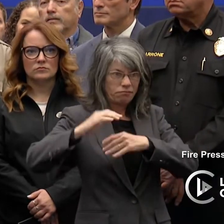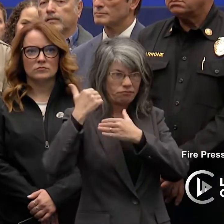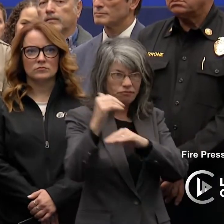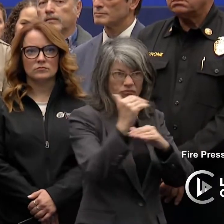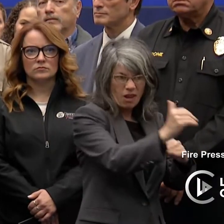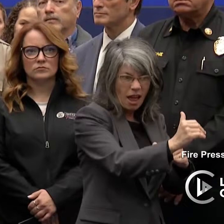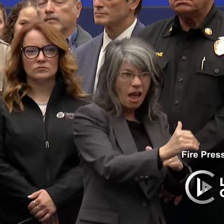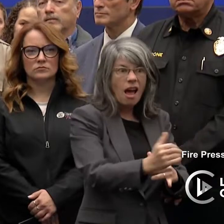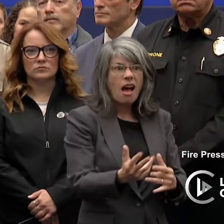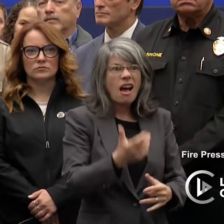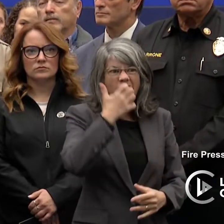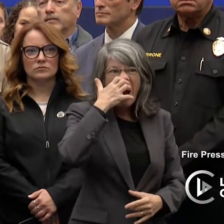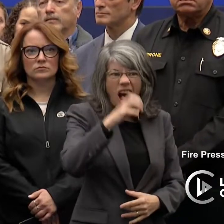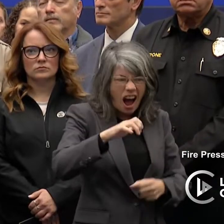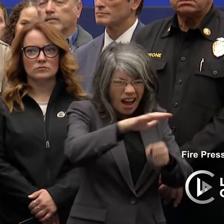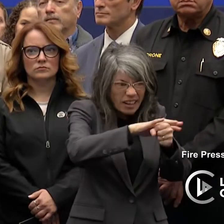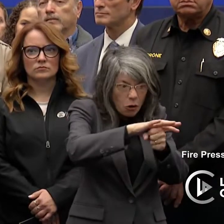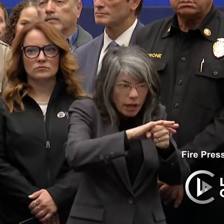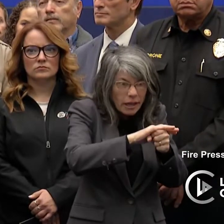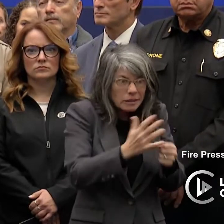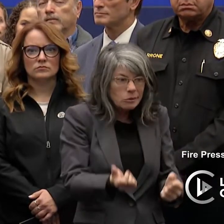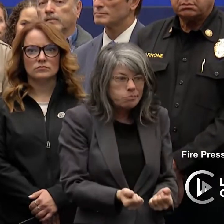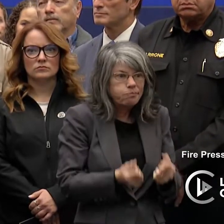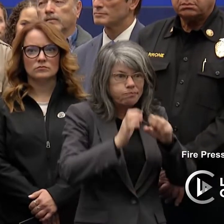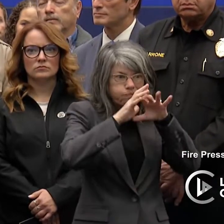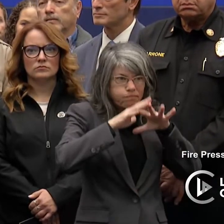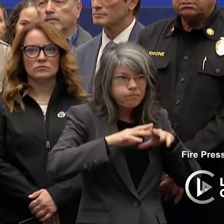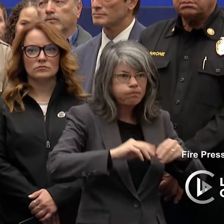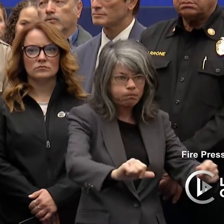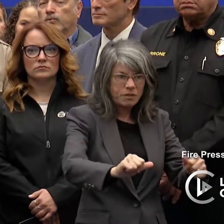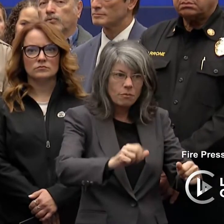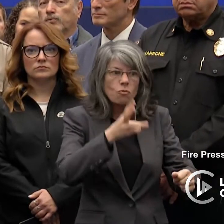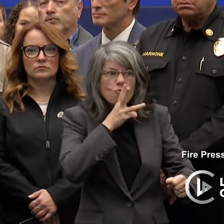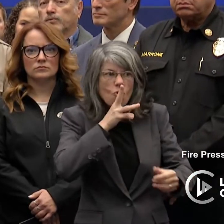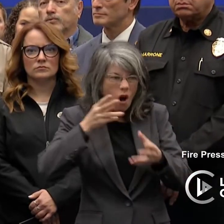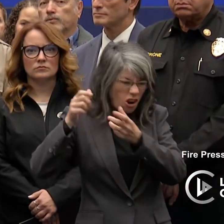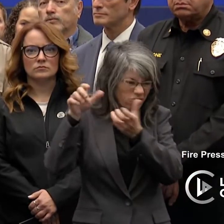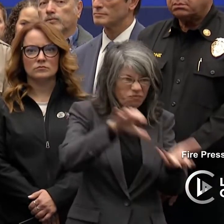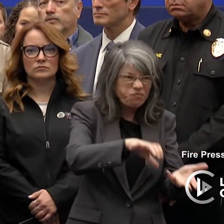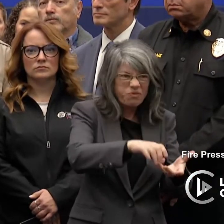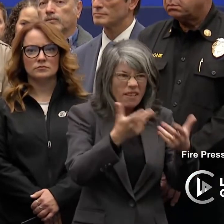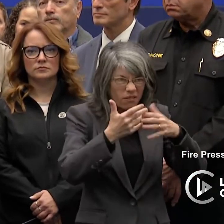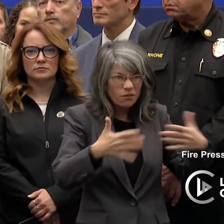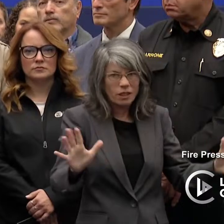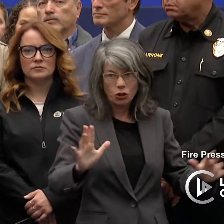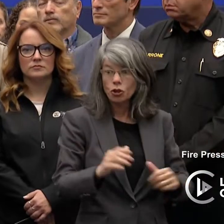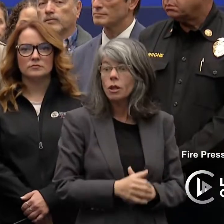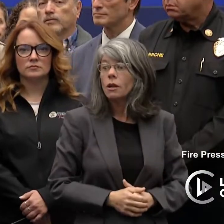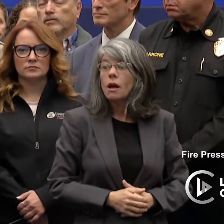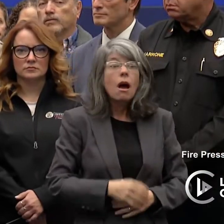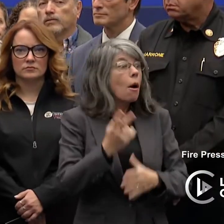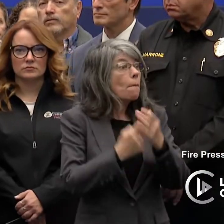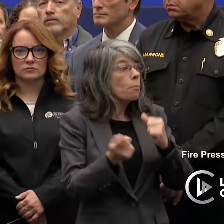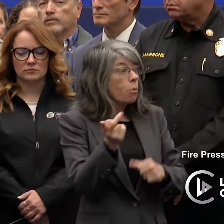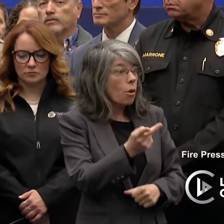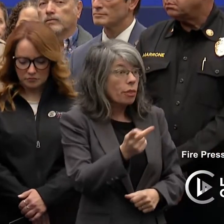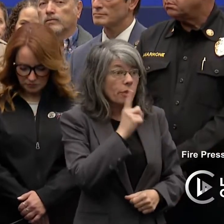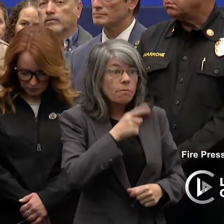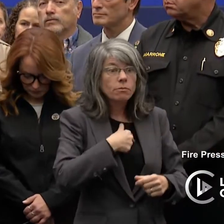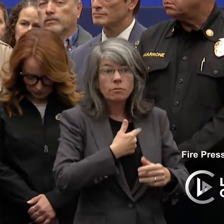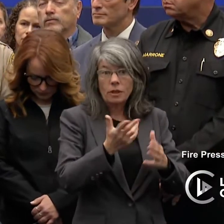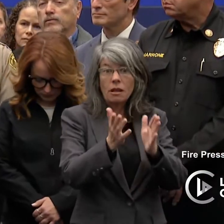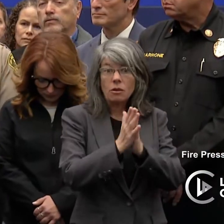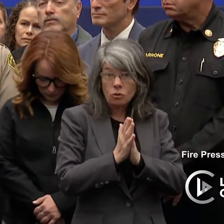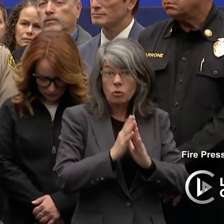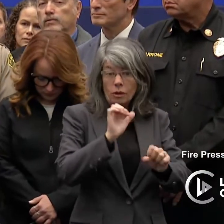hot spots, utilizing ground resources and resources alike. Both incidents have requested the WIRT